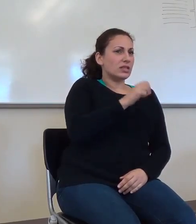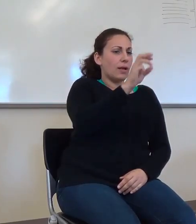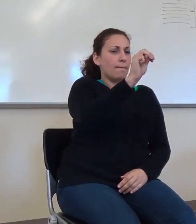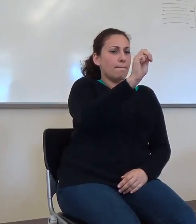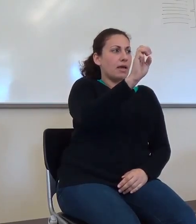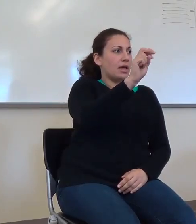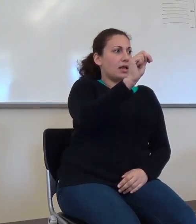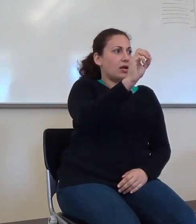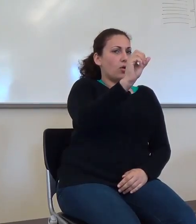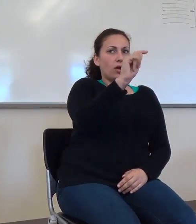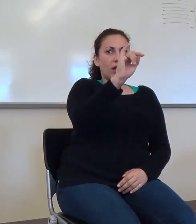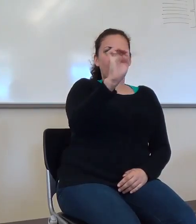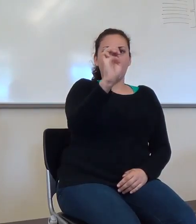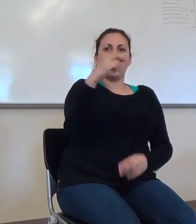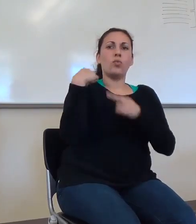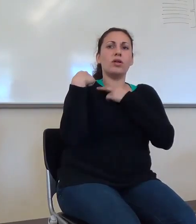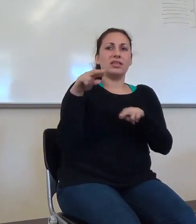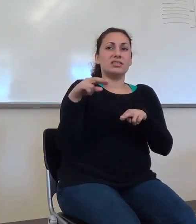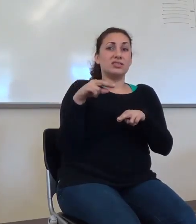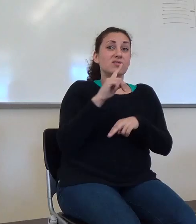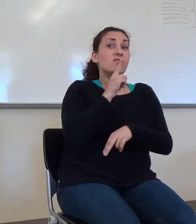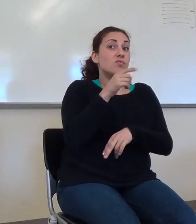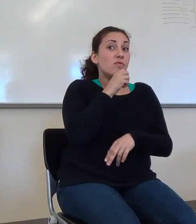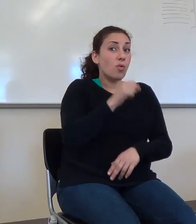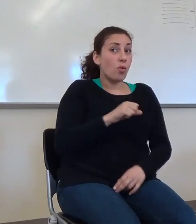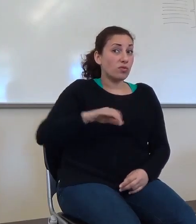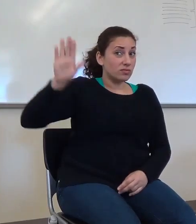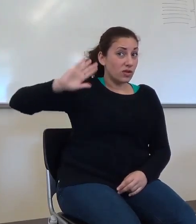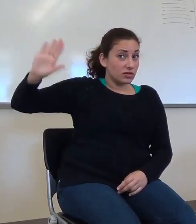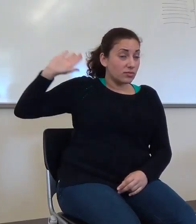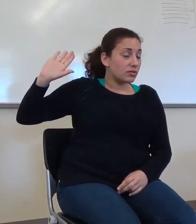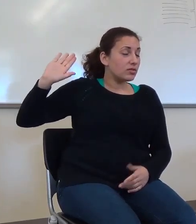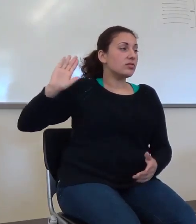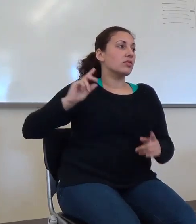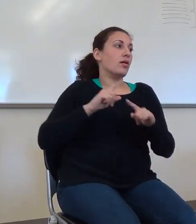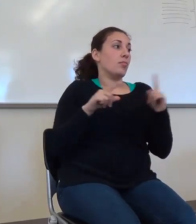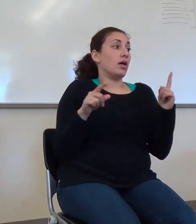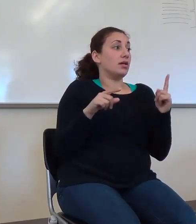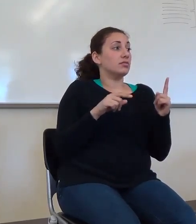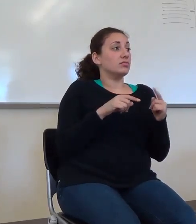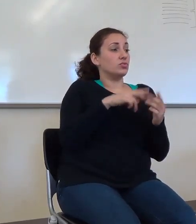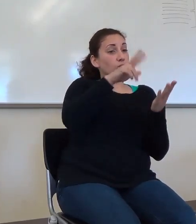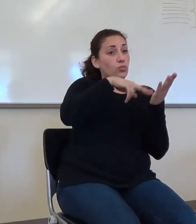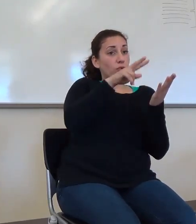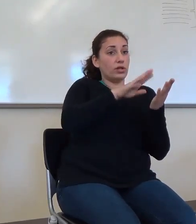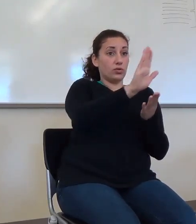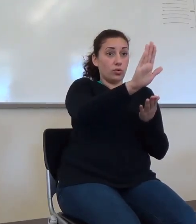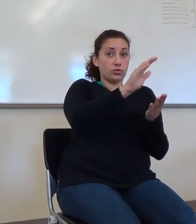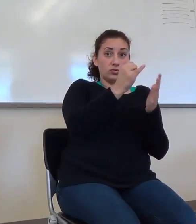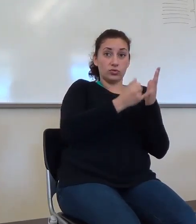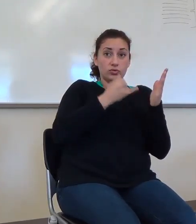the Vikings? Okay, but when you are checking over your journal for